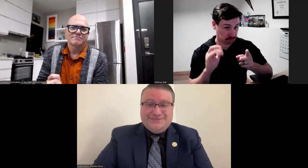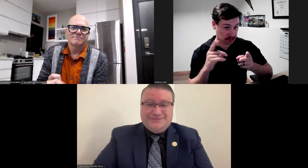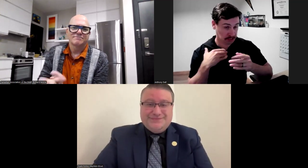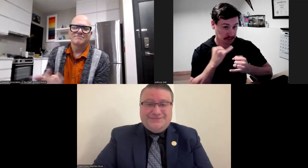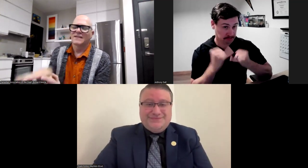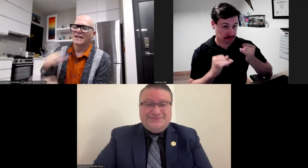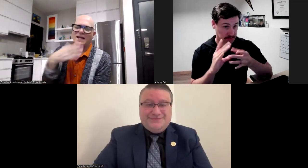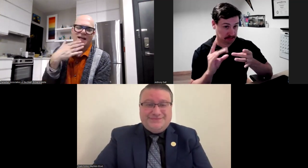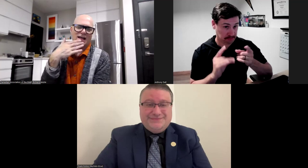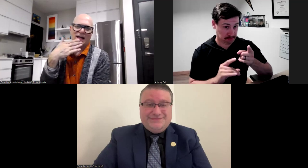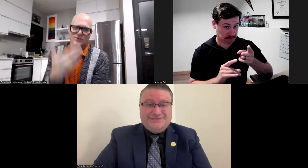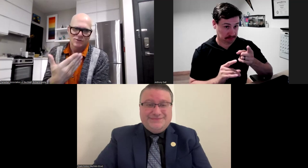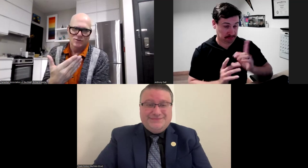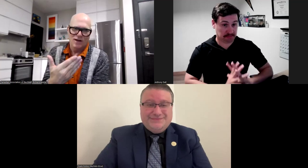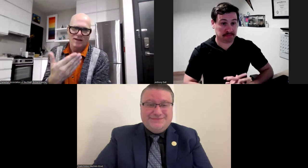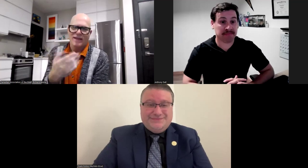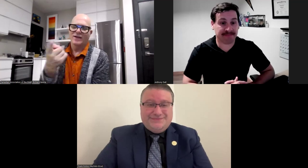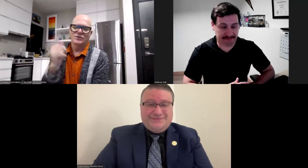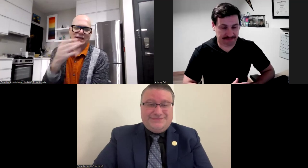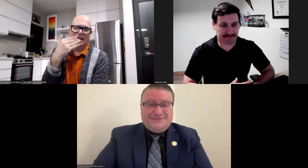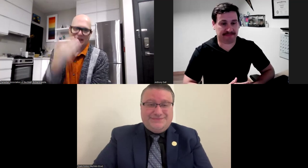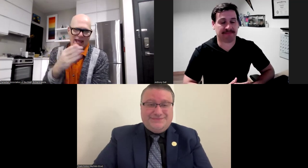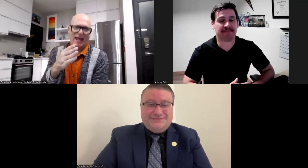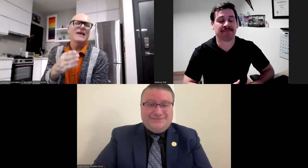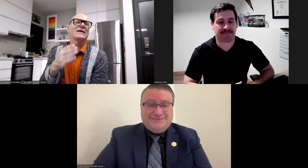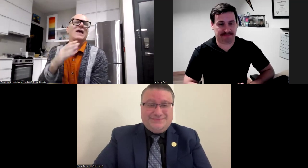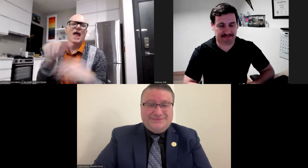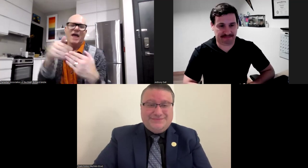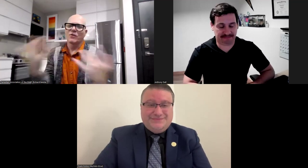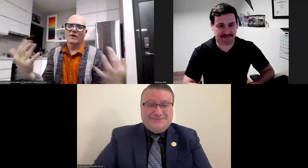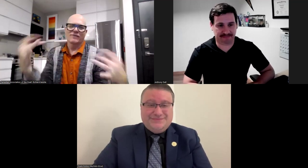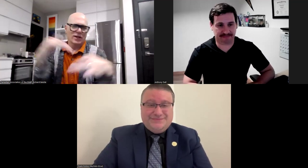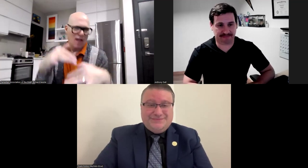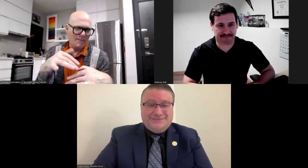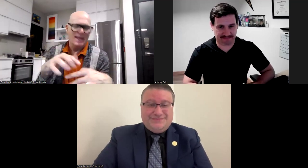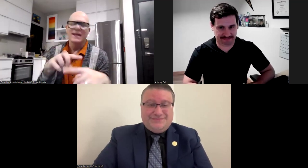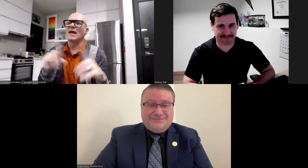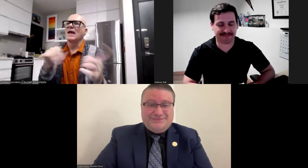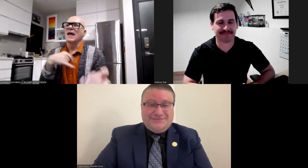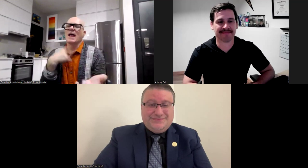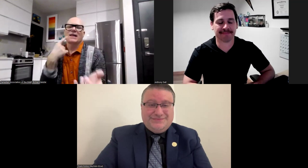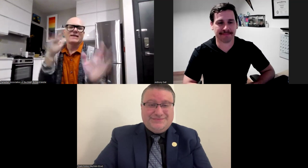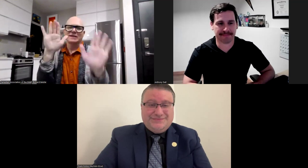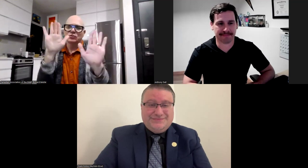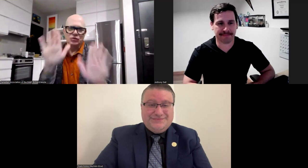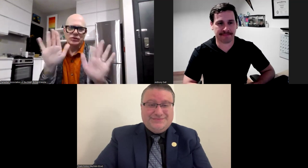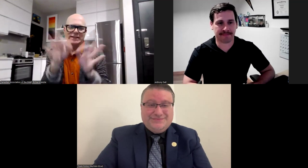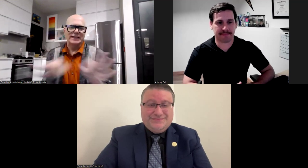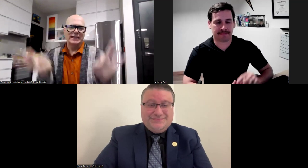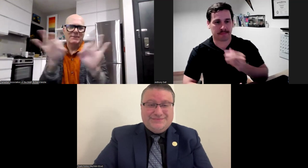Thank you, Frank. Richard, any last words? No, just thank you, and thank you again. Thank everyone for taking time out of